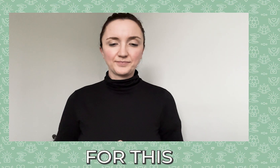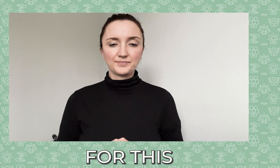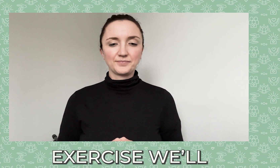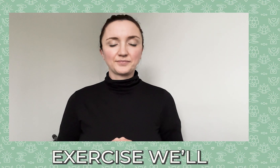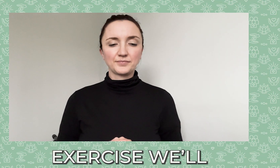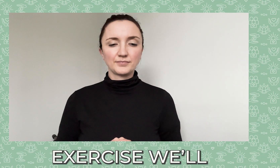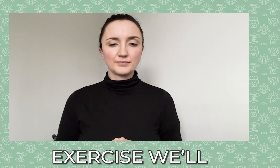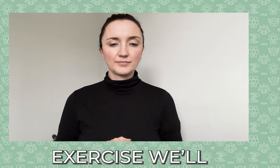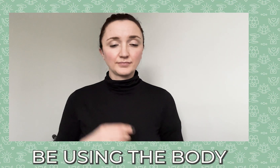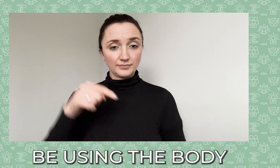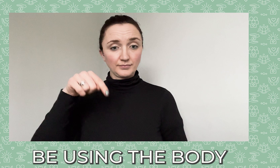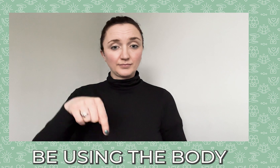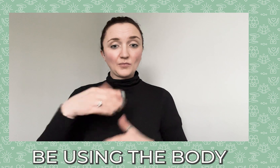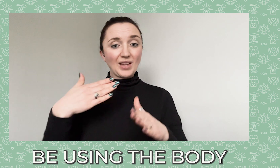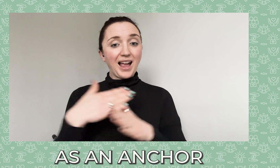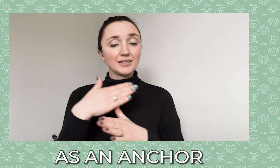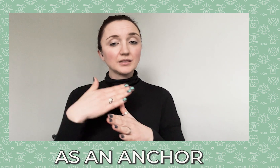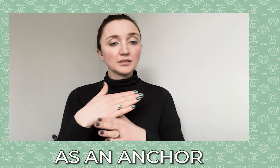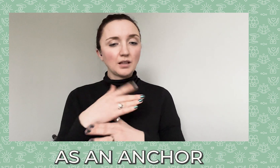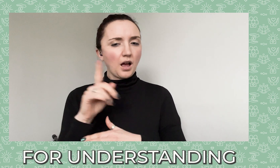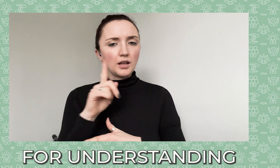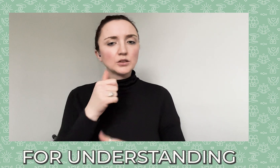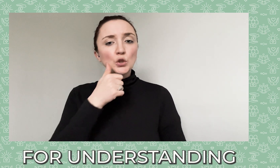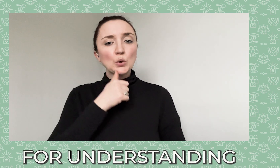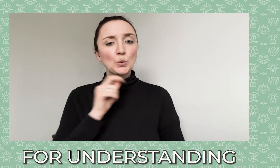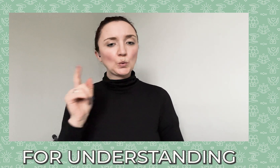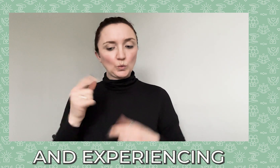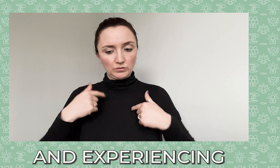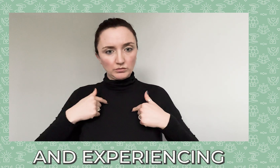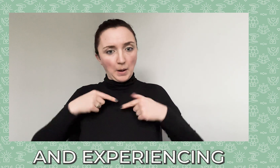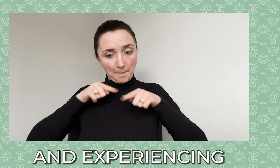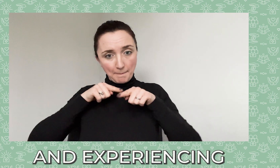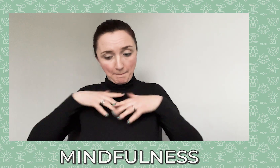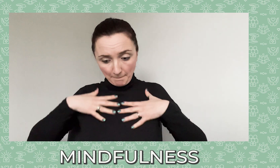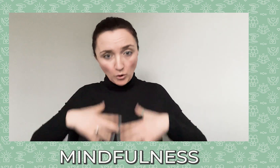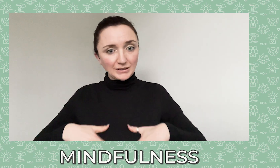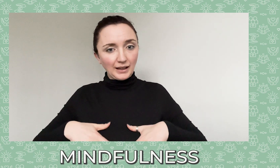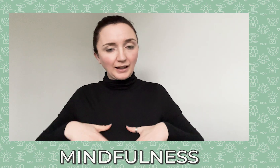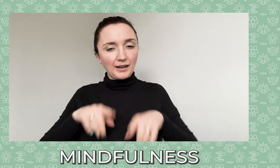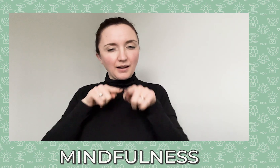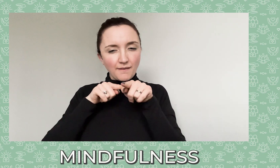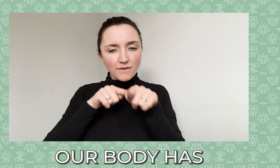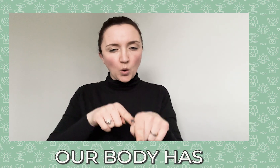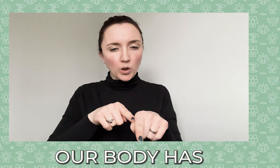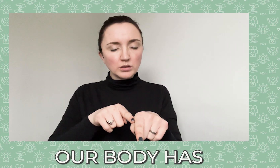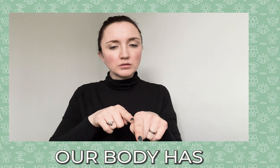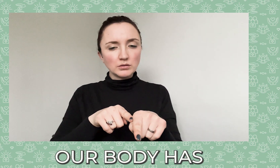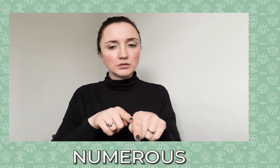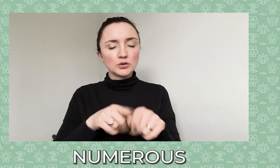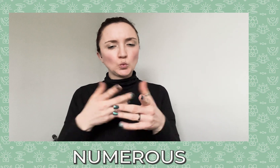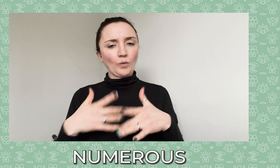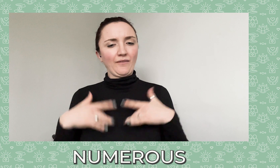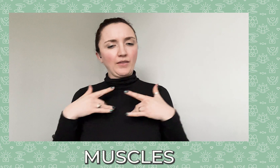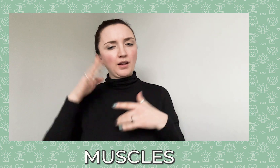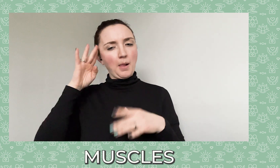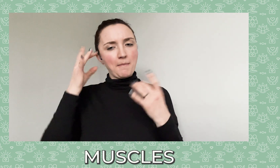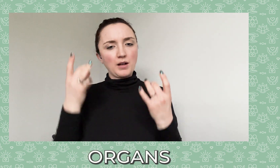For this exercise, we'll be using the body as an anchor for understanding and experiencing mindfulness. Our body has numerous muscles,